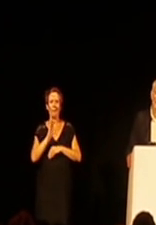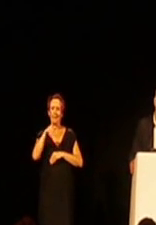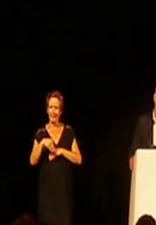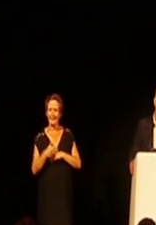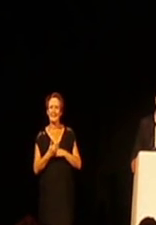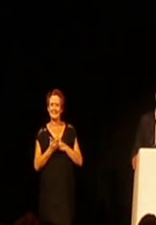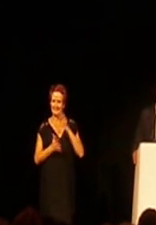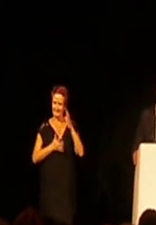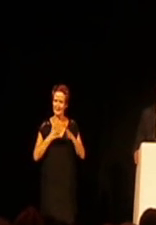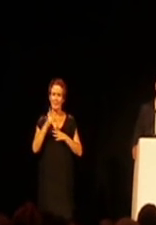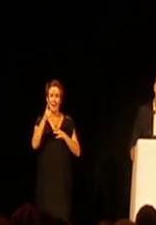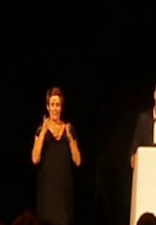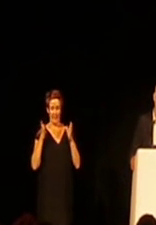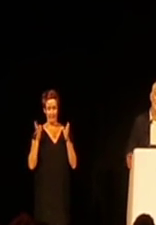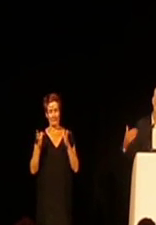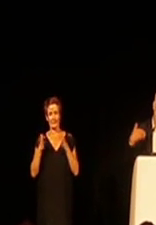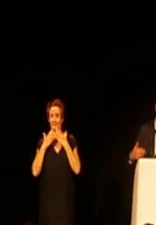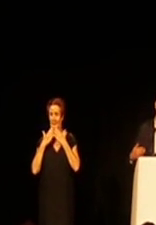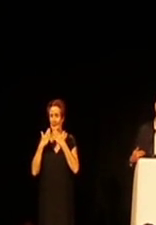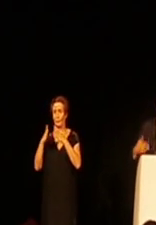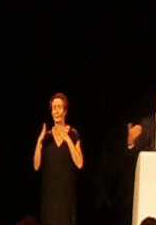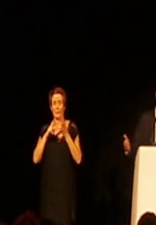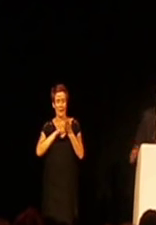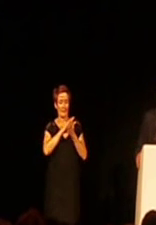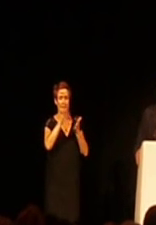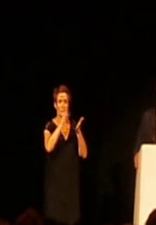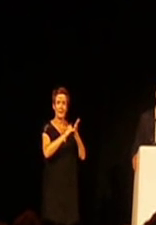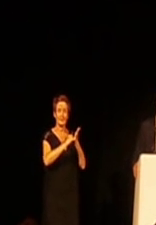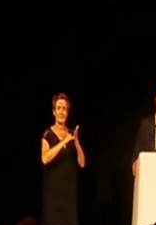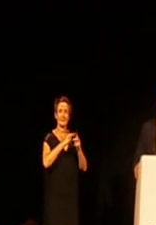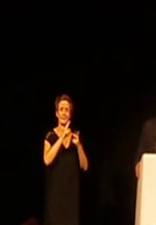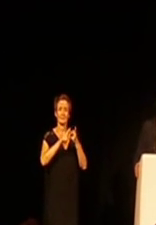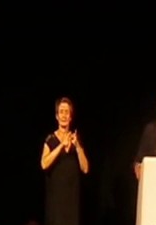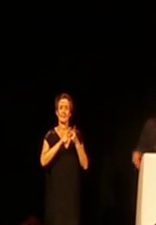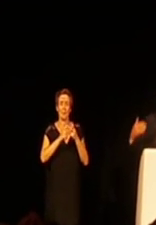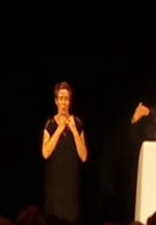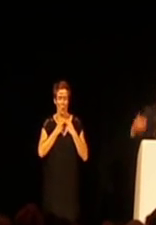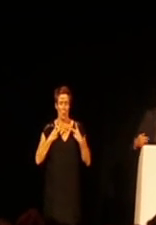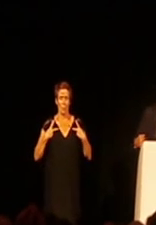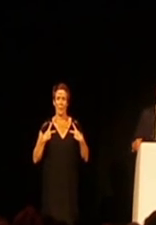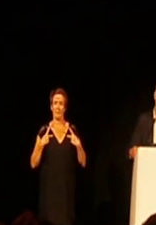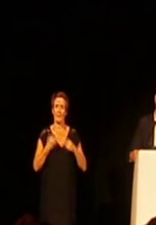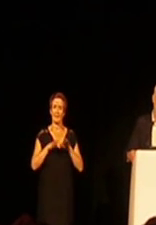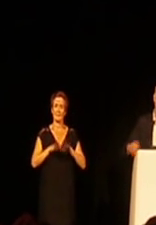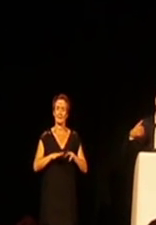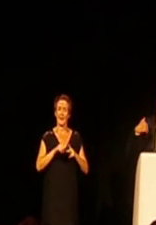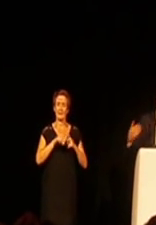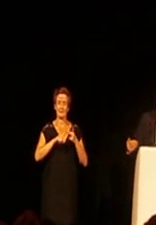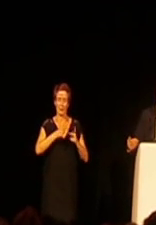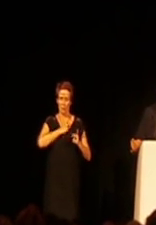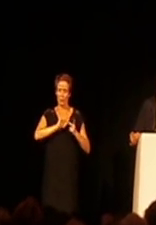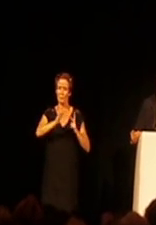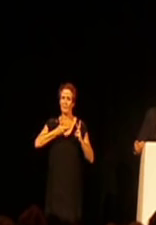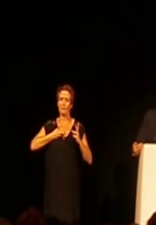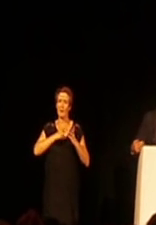We have the National Health Service to be proud of. We have the principles of the welfare state to be proud of. We have the Human Rights Act. We